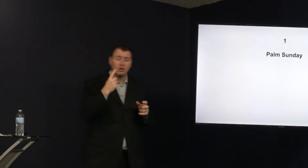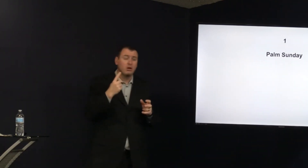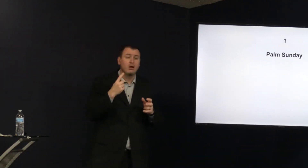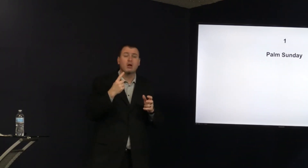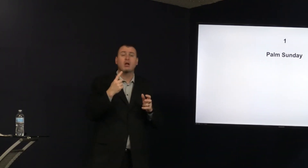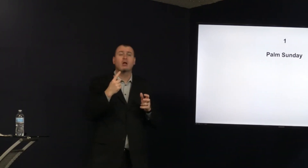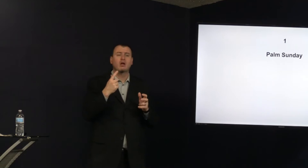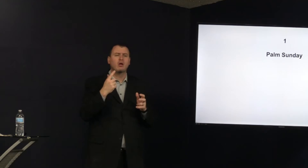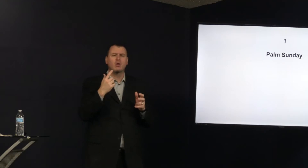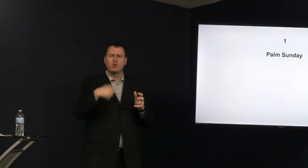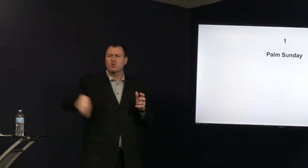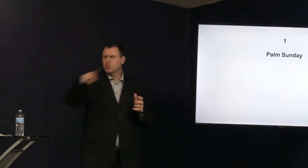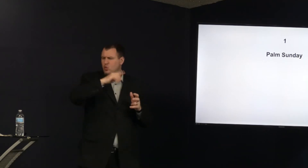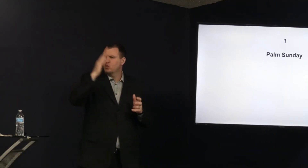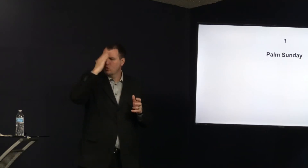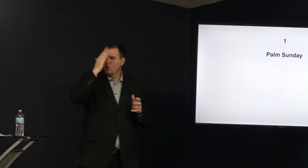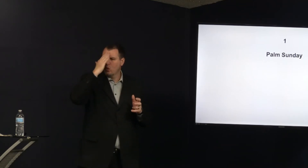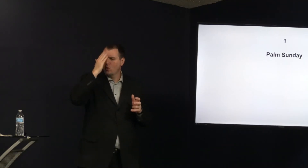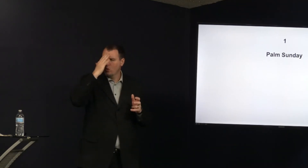screen and jumping around.